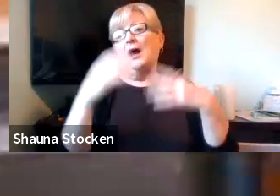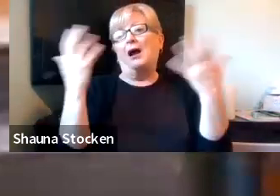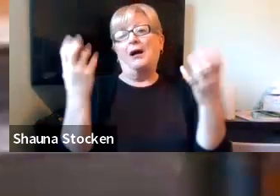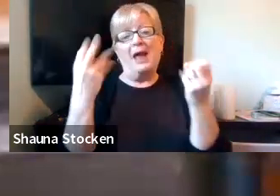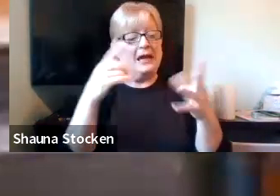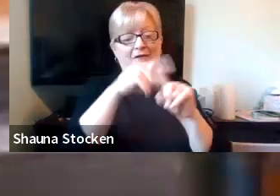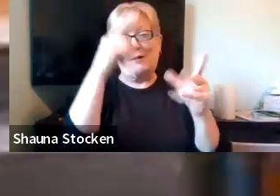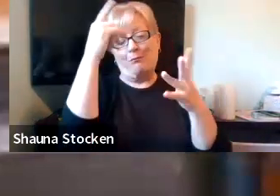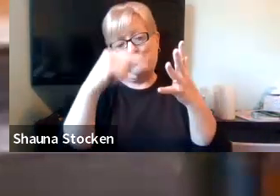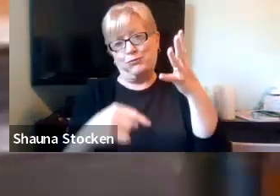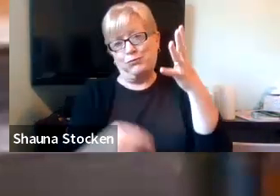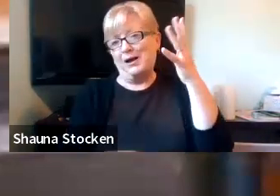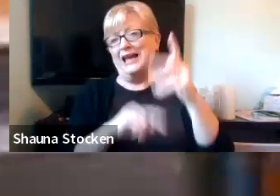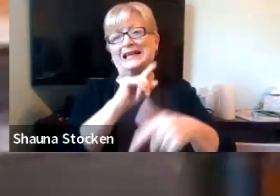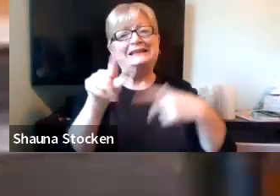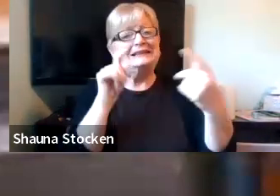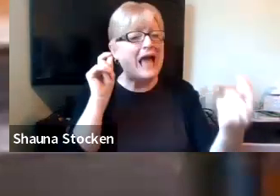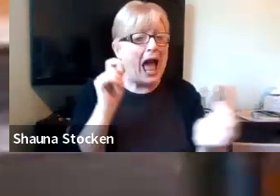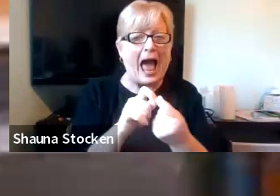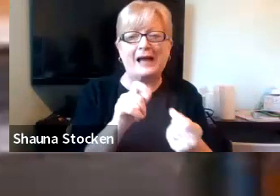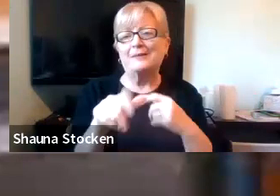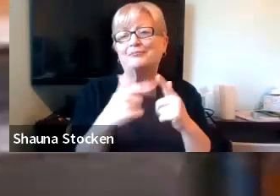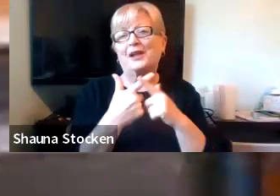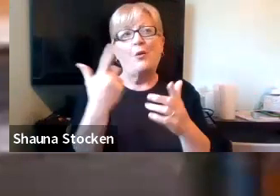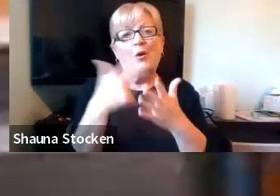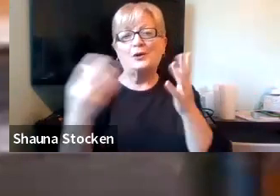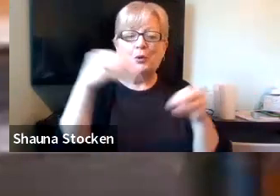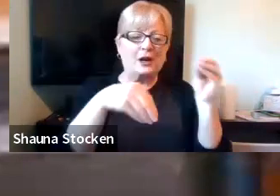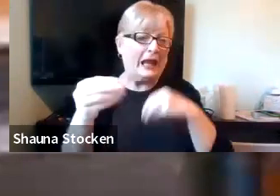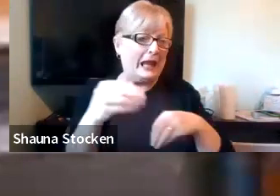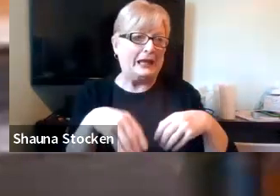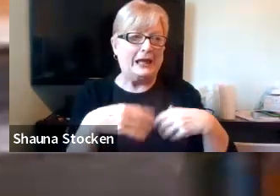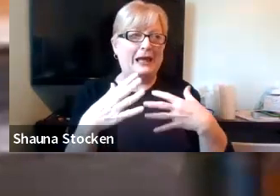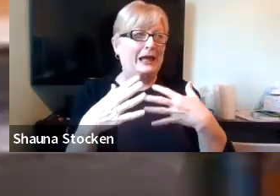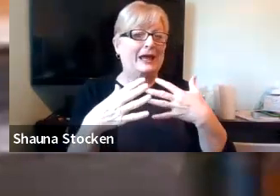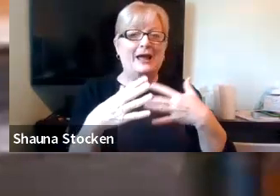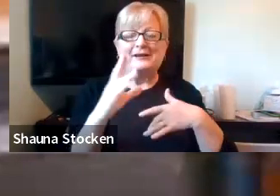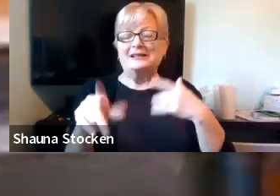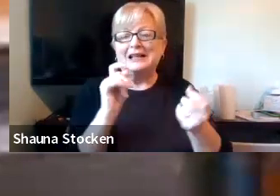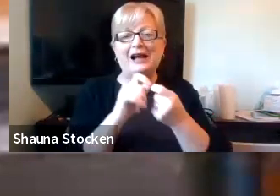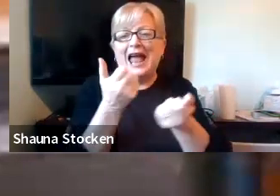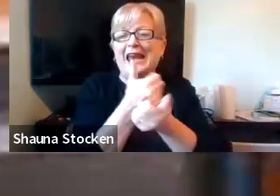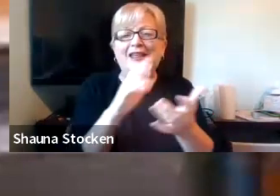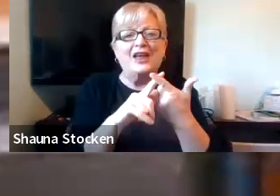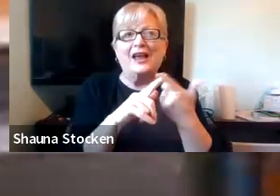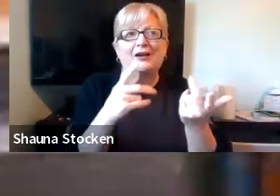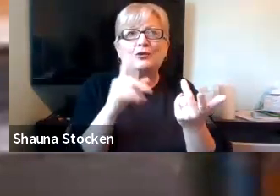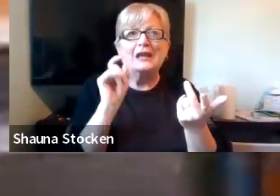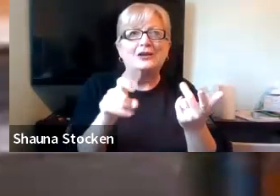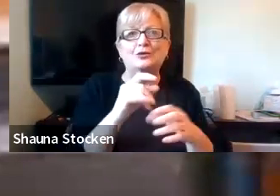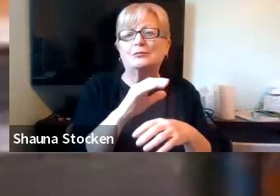tell you the exact ingredients you need. It will tell you any presets you need to use, all that stuff. So it's really